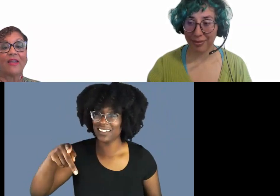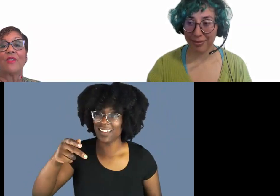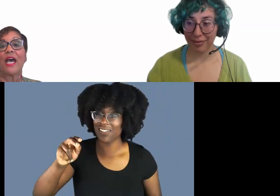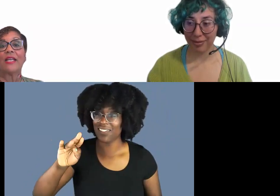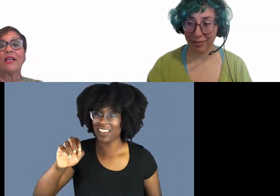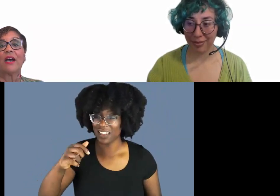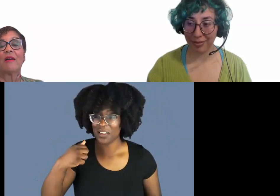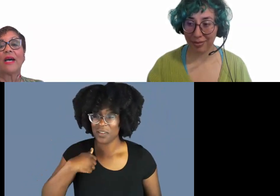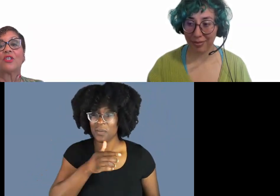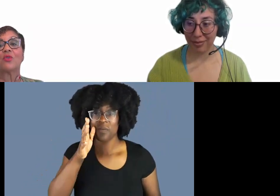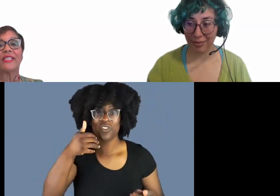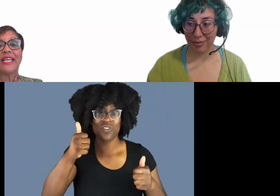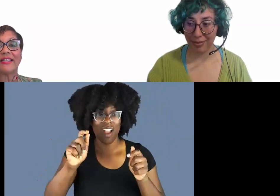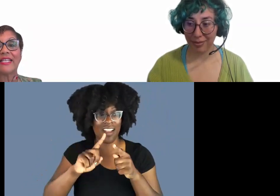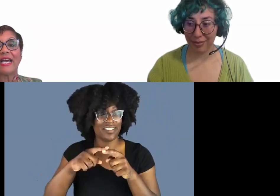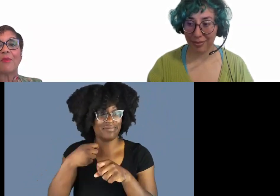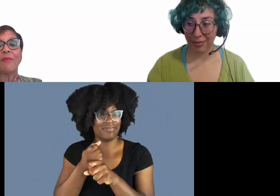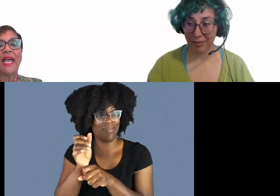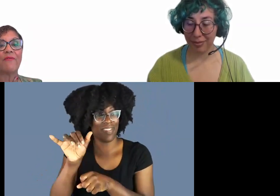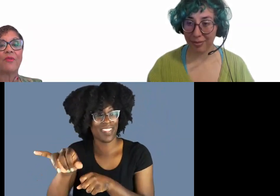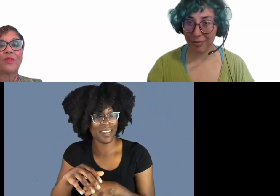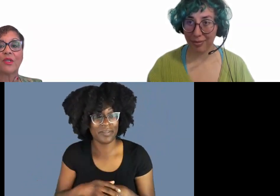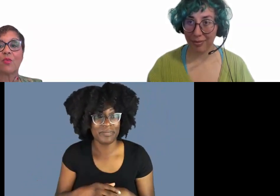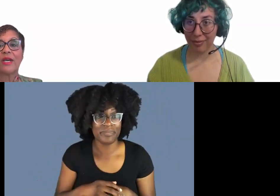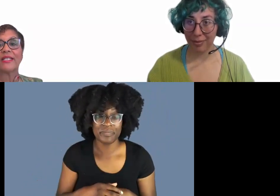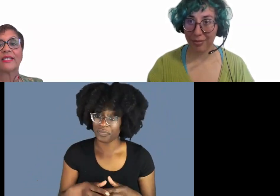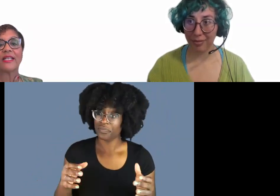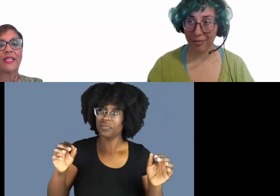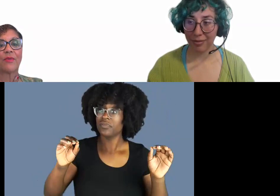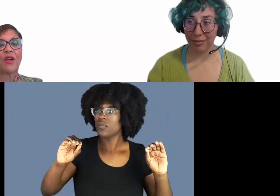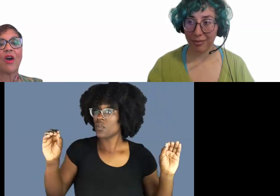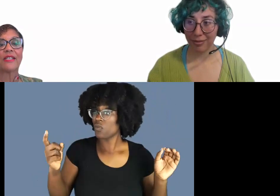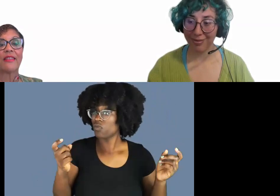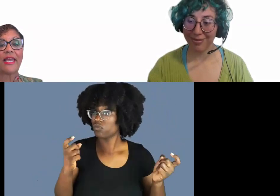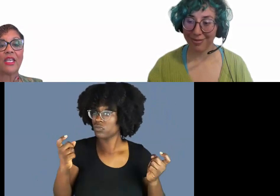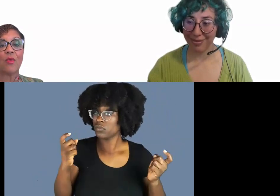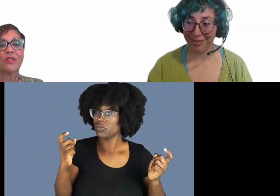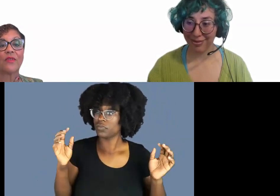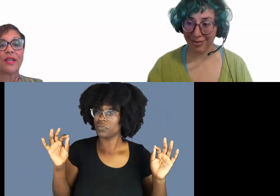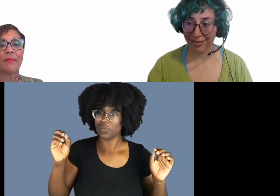Okay, if not, I do want to take this time on behalf of Results One and Citlali Rioja to thank you all so very much.